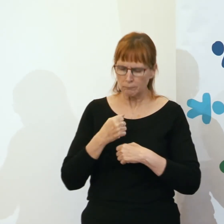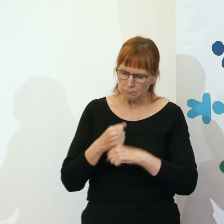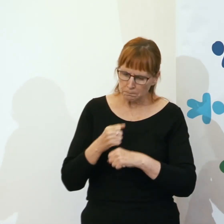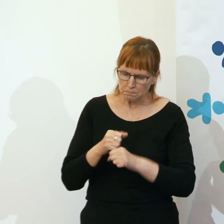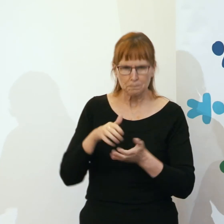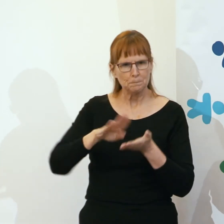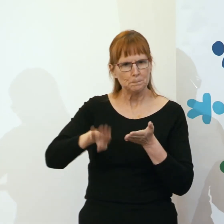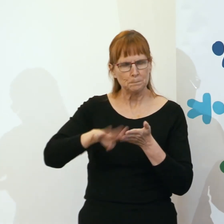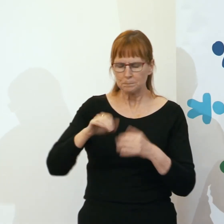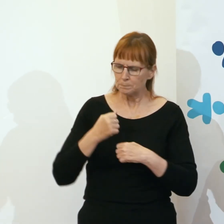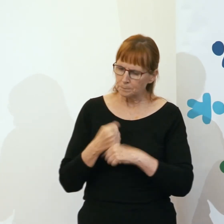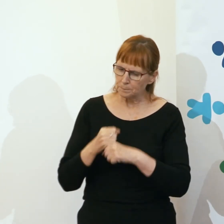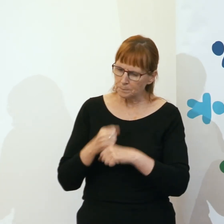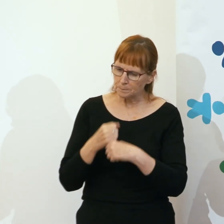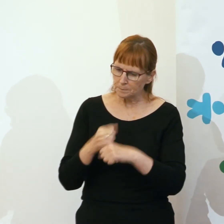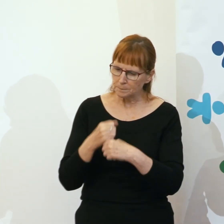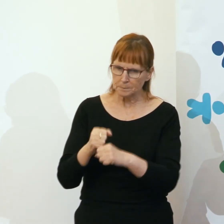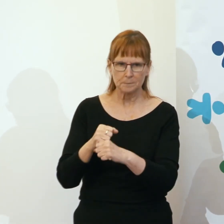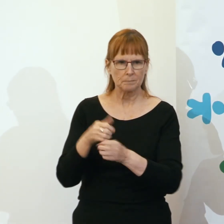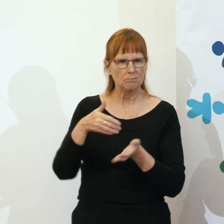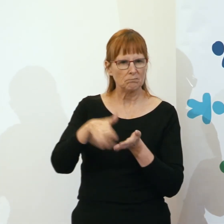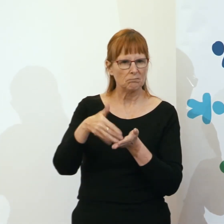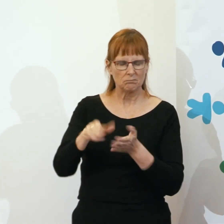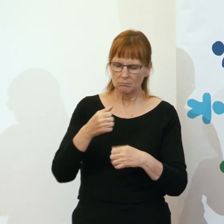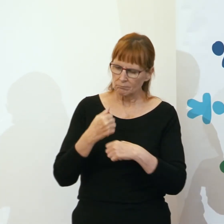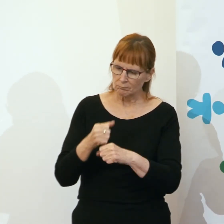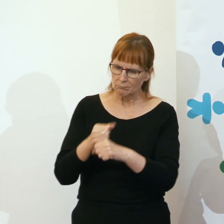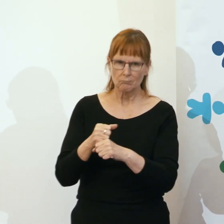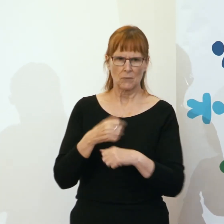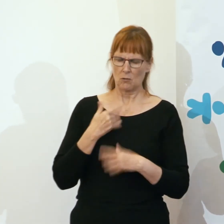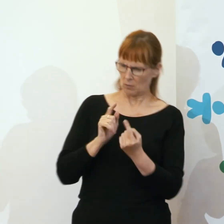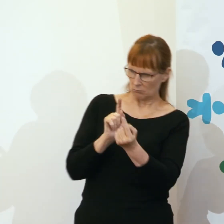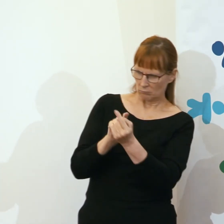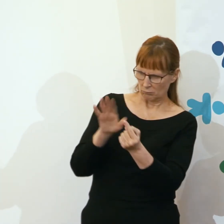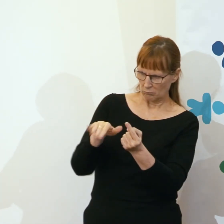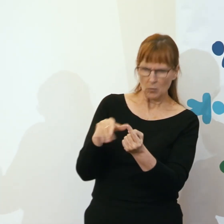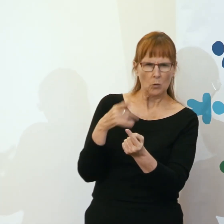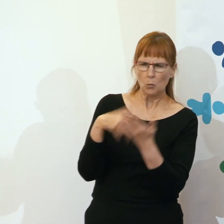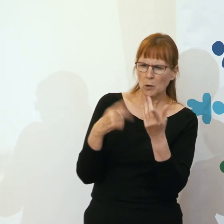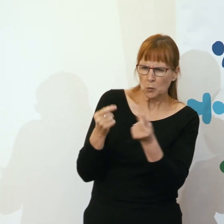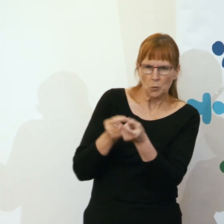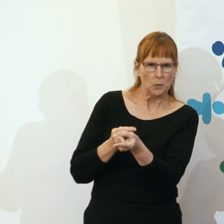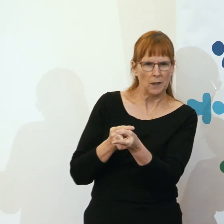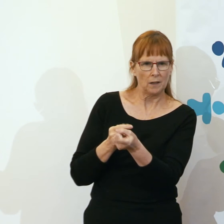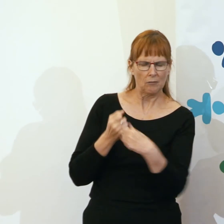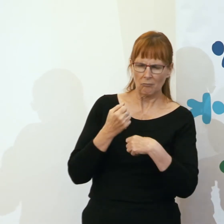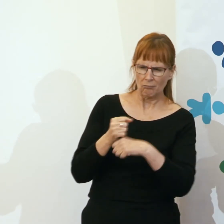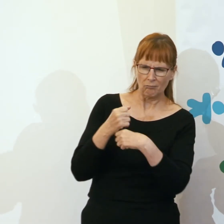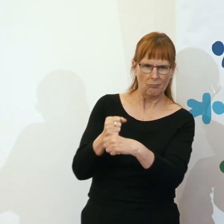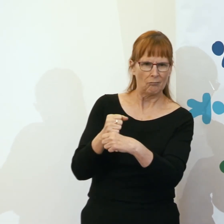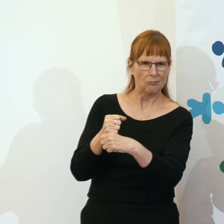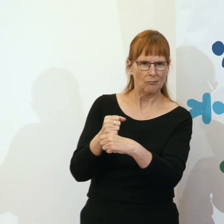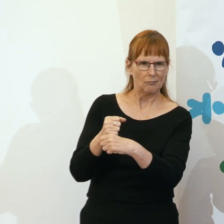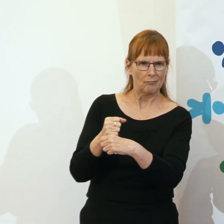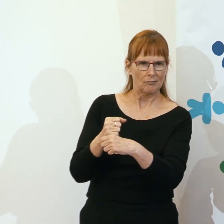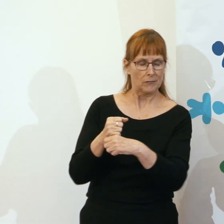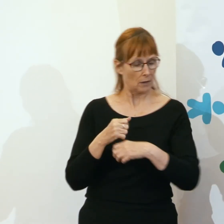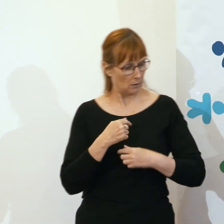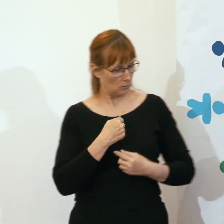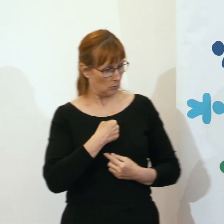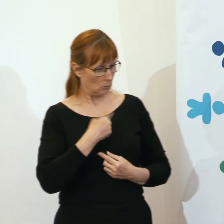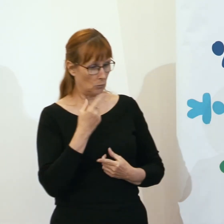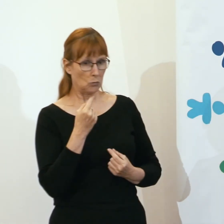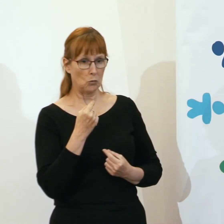to the man and he asks him what he's doing. And the man replies, "I